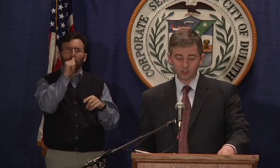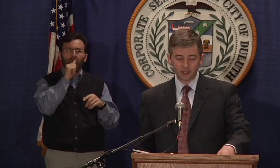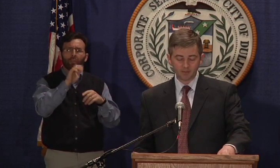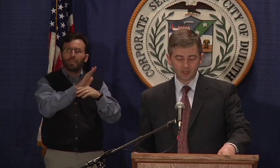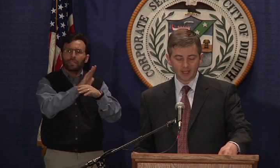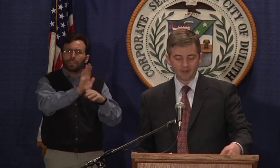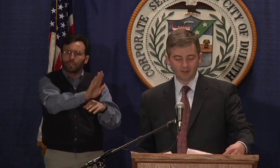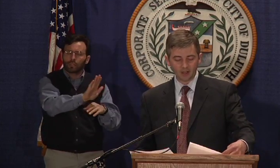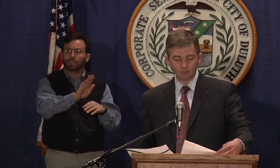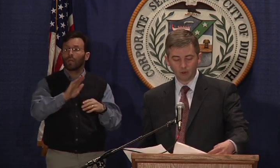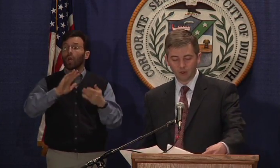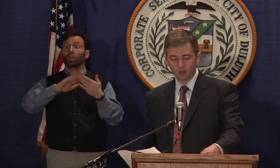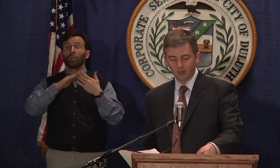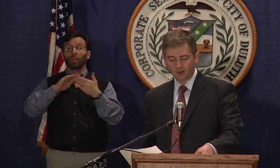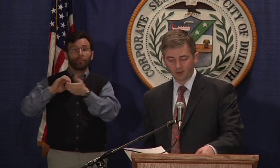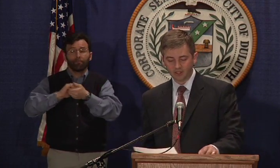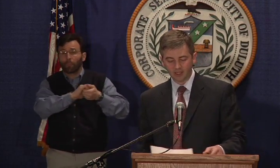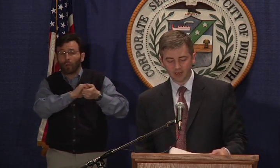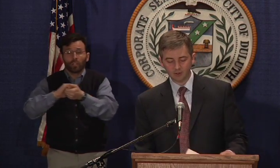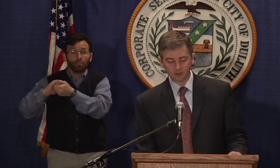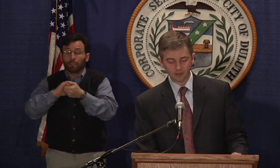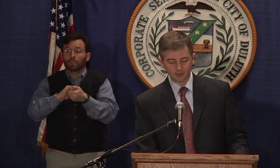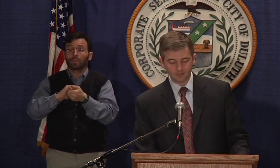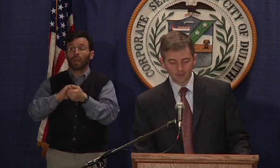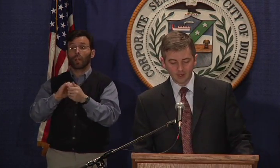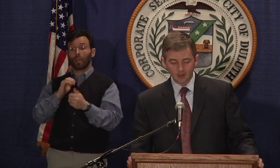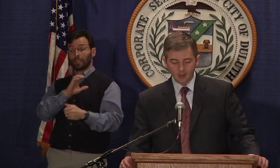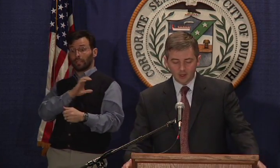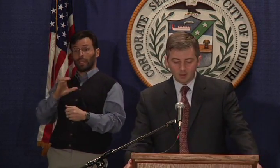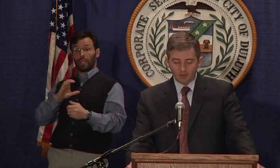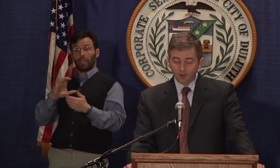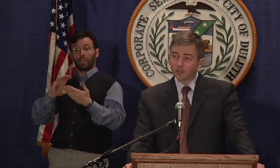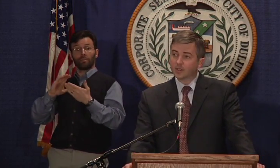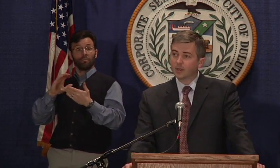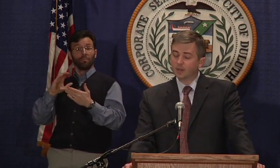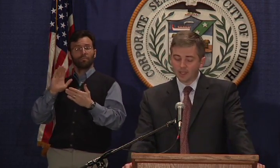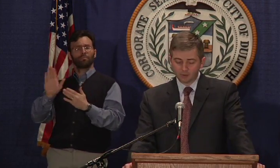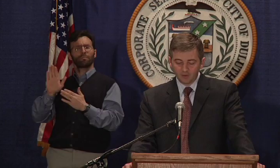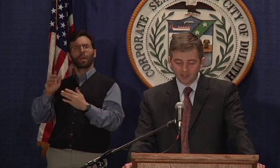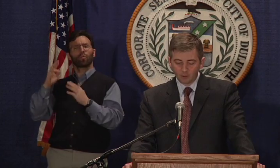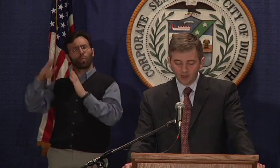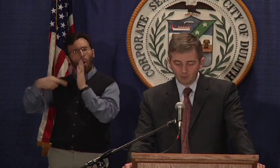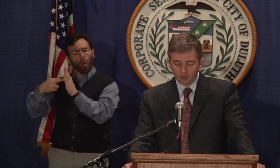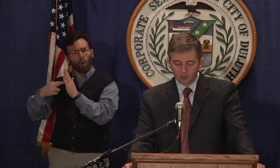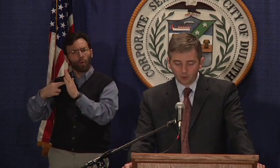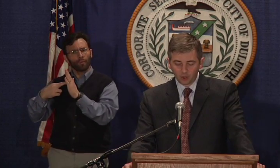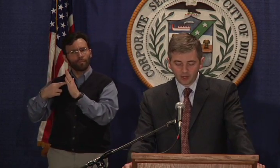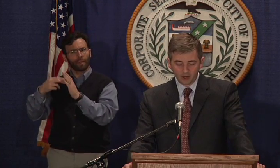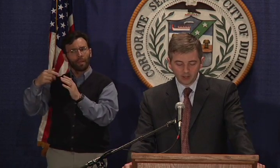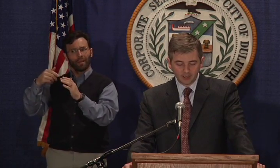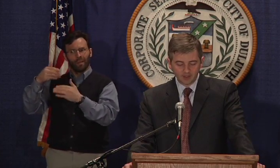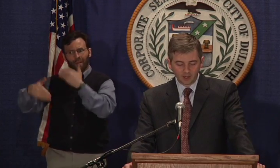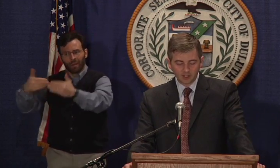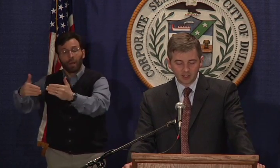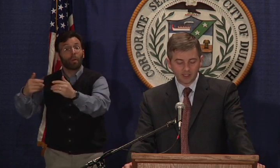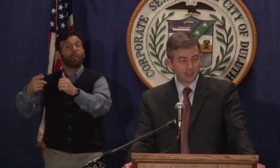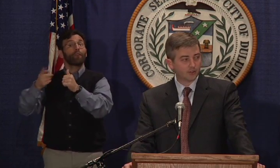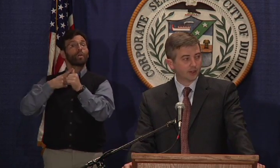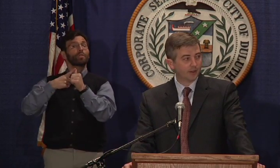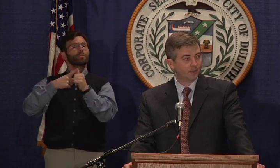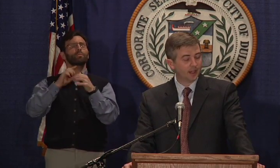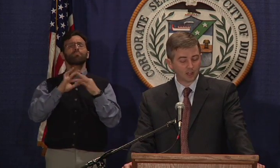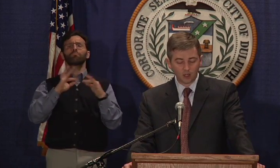community-based partnerships, and the vital role of our city councilors. But first, let's revisit one of the most important narratives in our